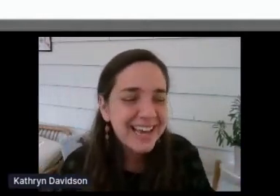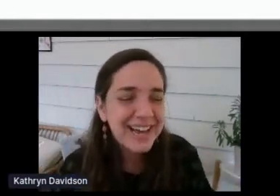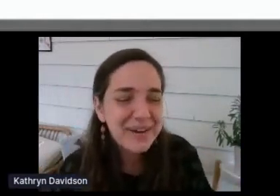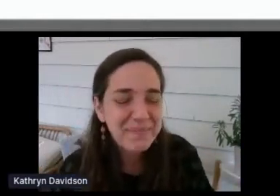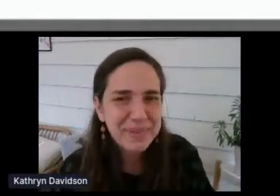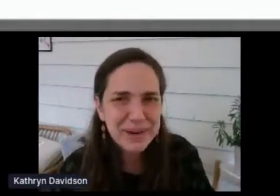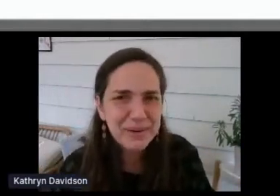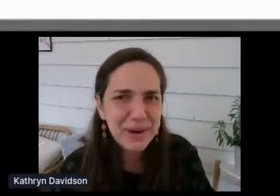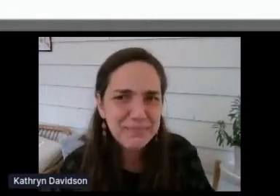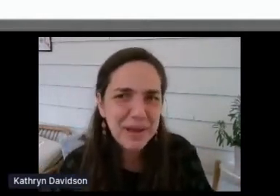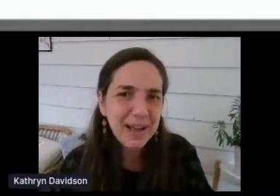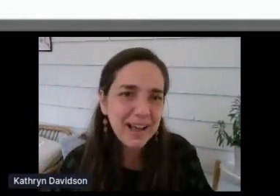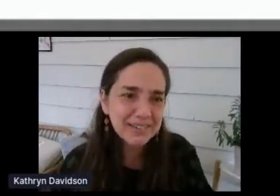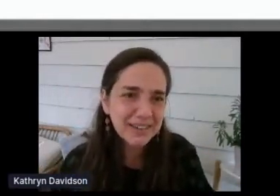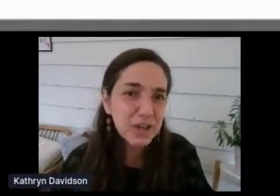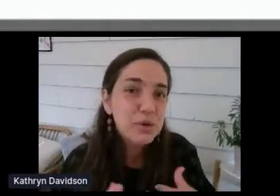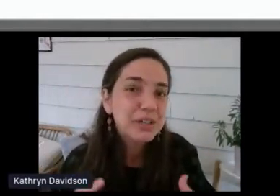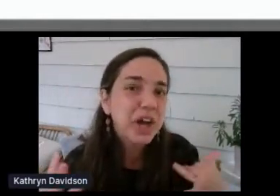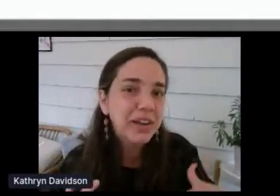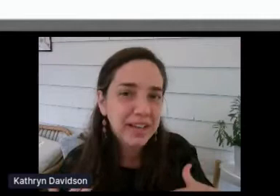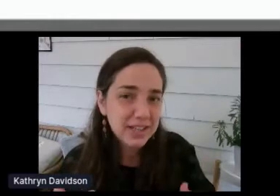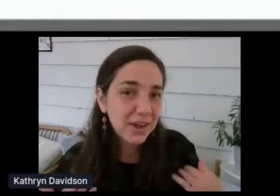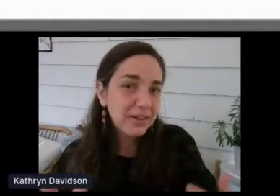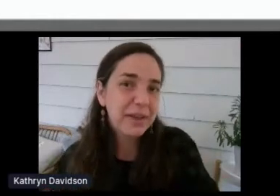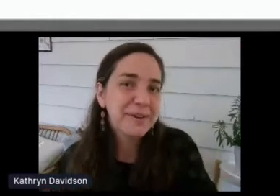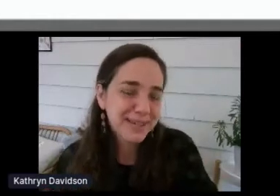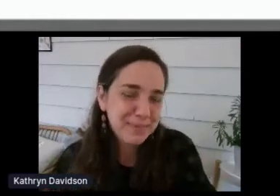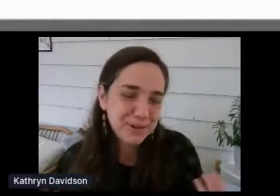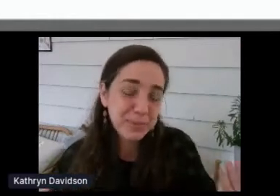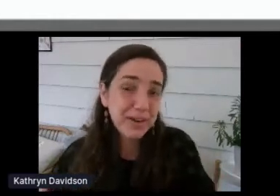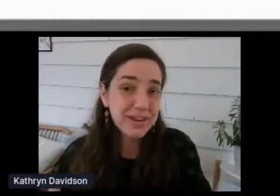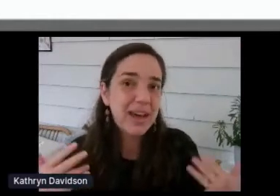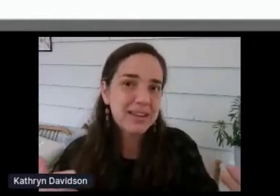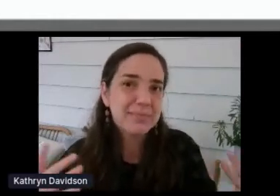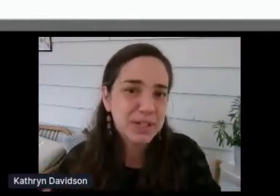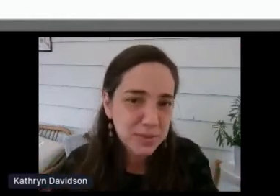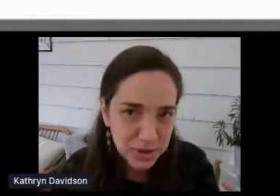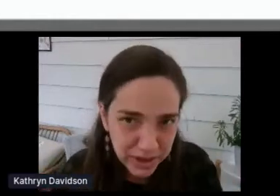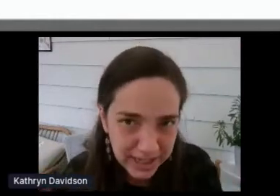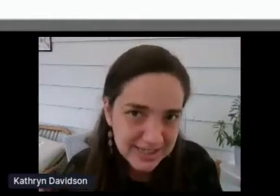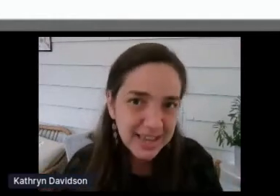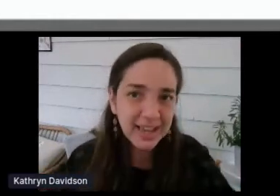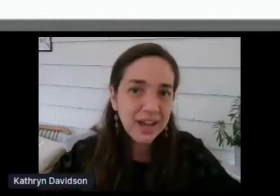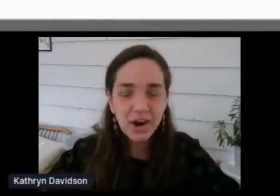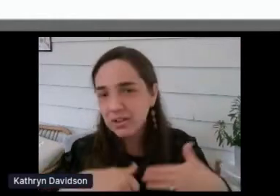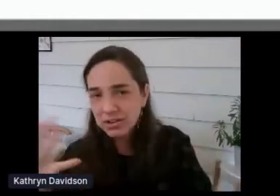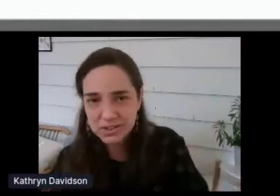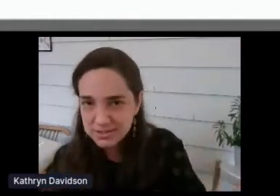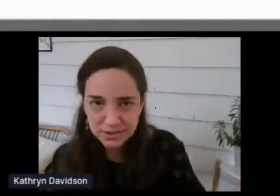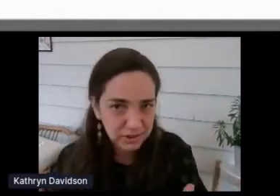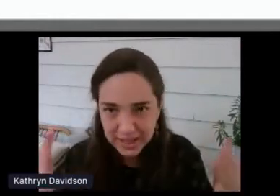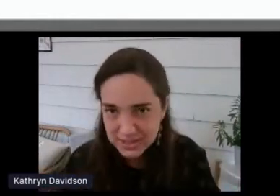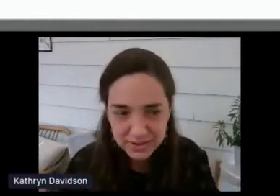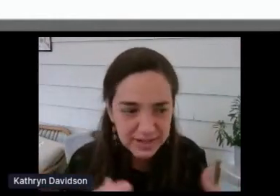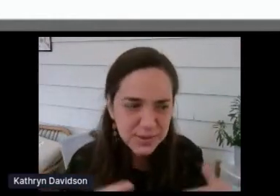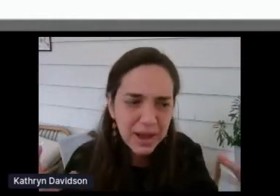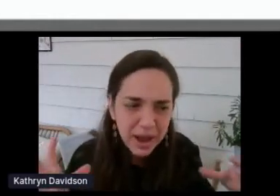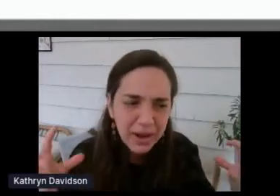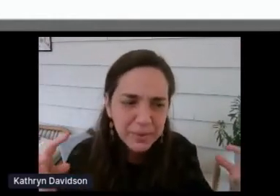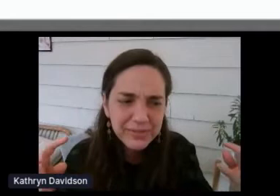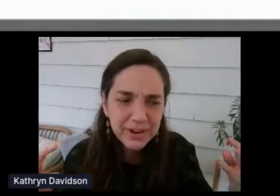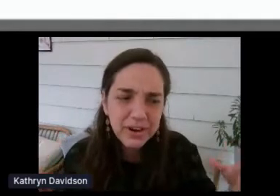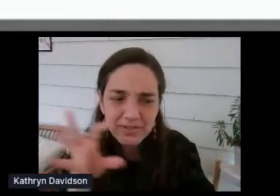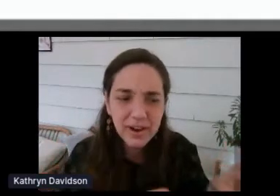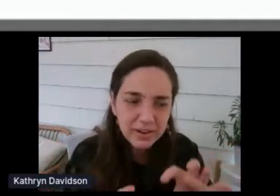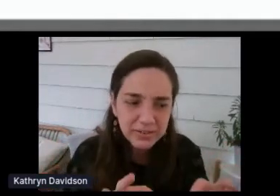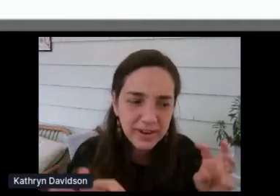set, a human child gets a lot of language exposure, but often not as much as we're training, say, our largest neural nets on, right? So how